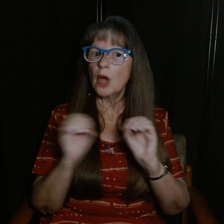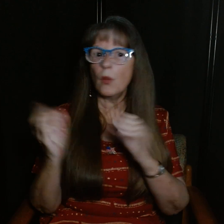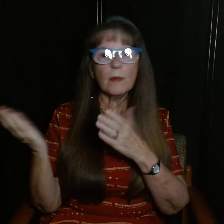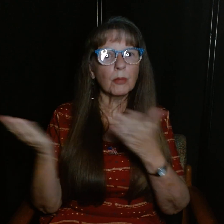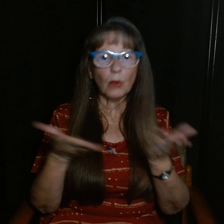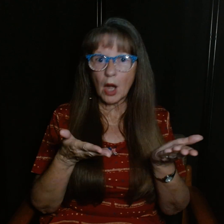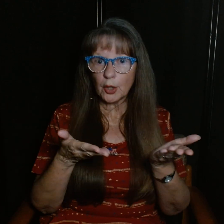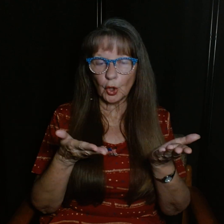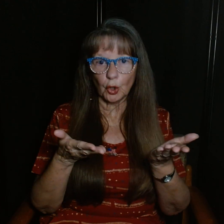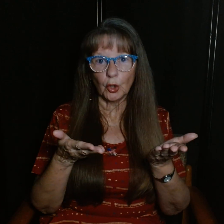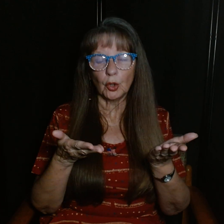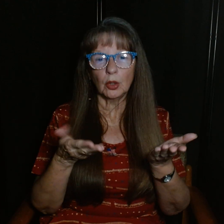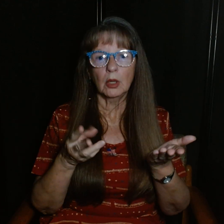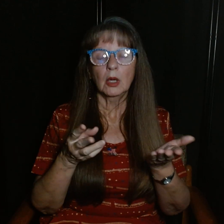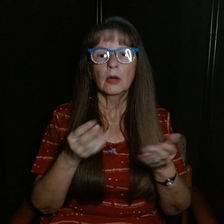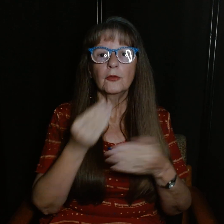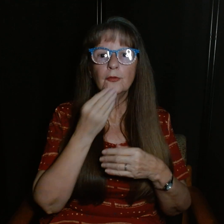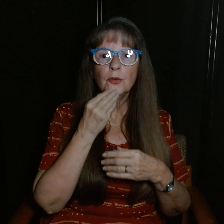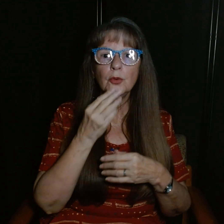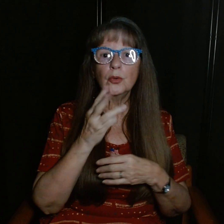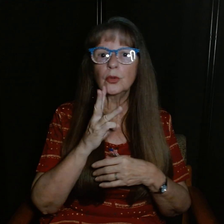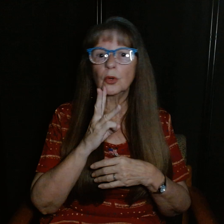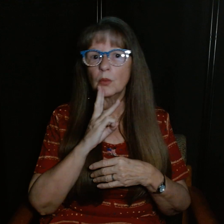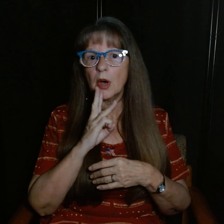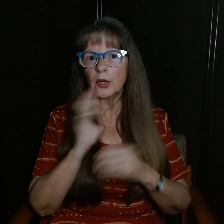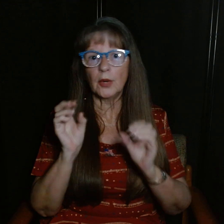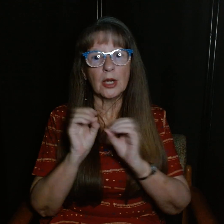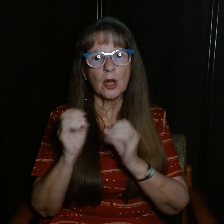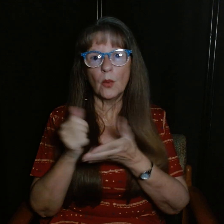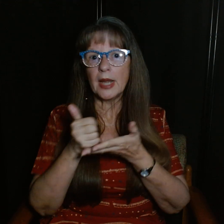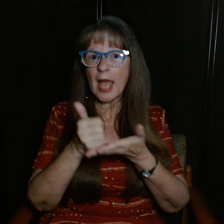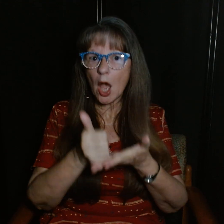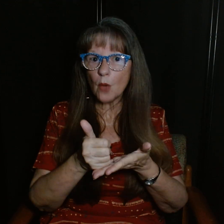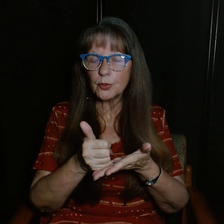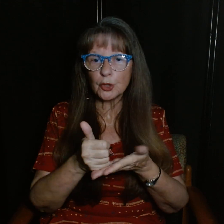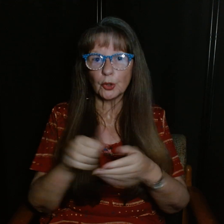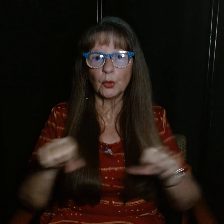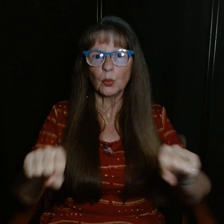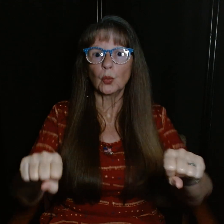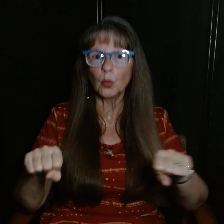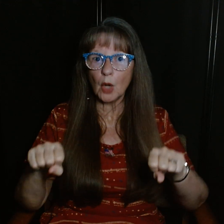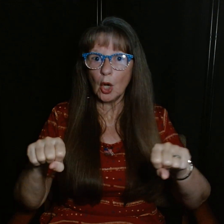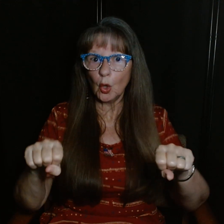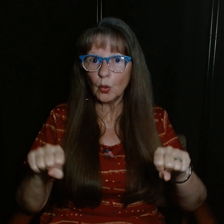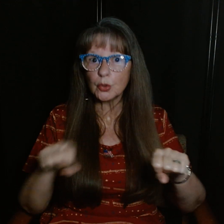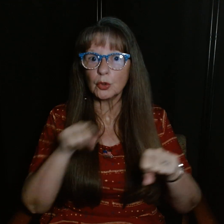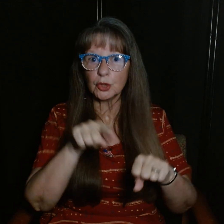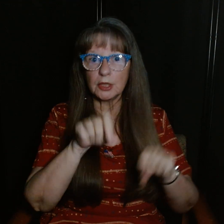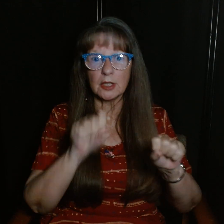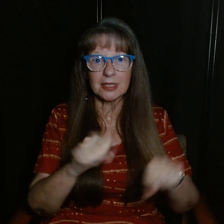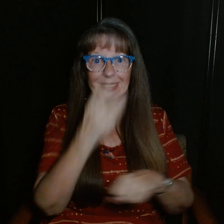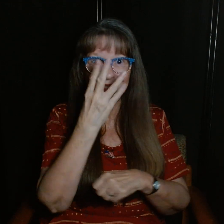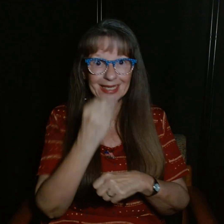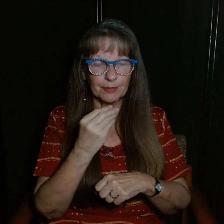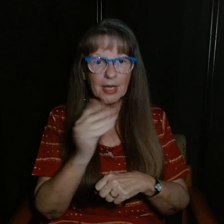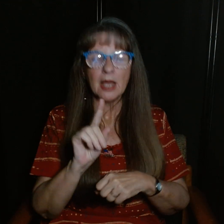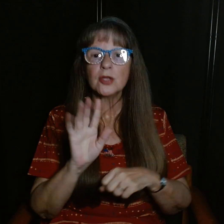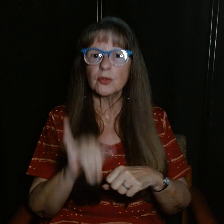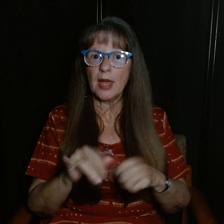one brought her food or water, and no one helped her row so she could sleep. So that means